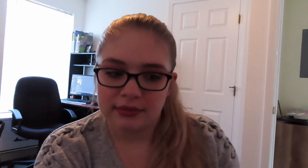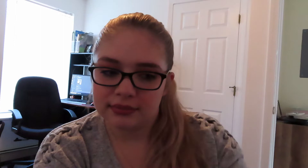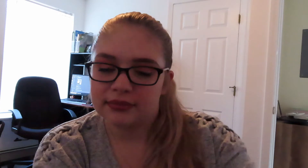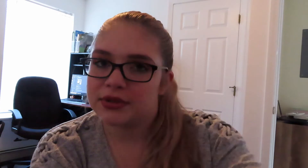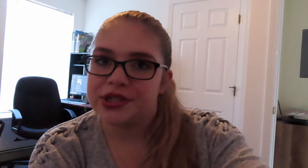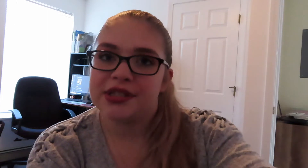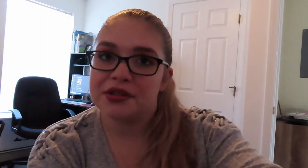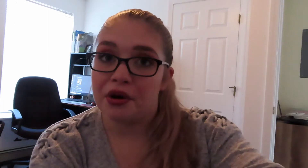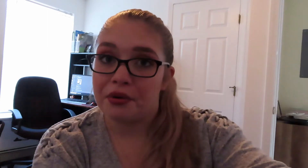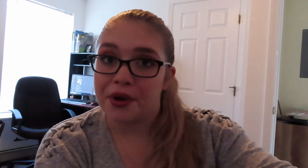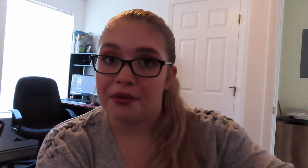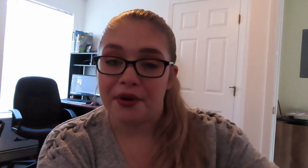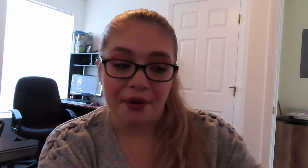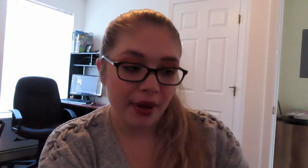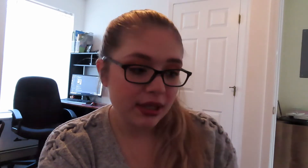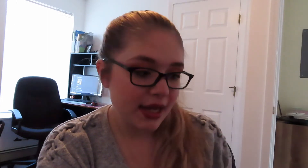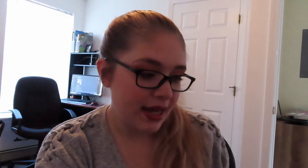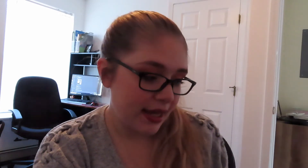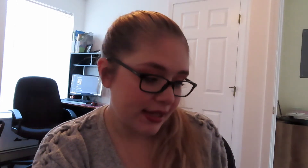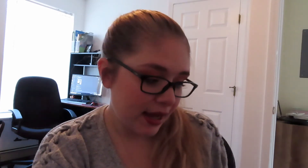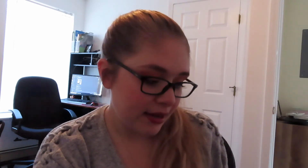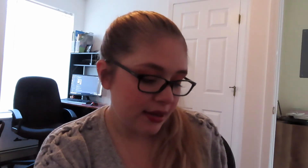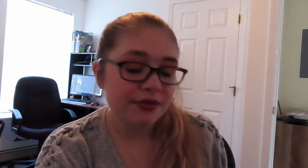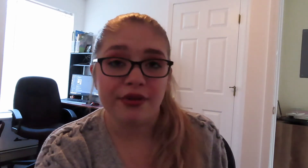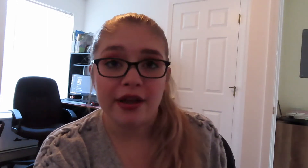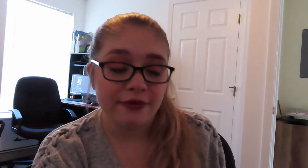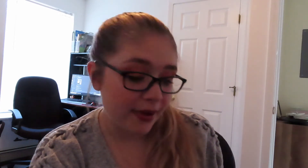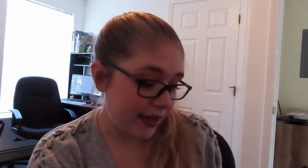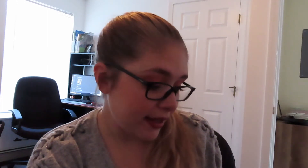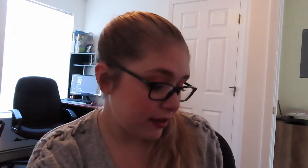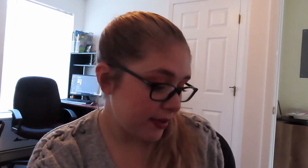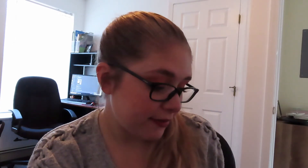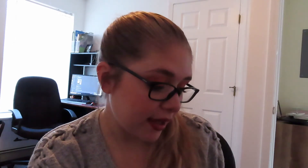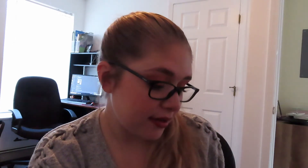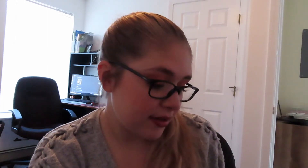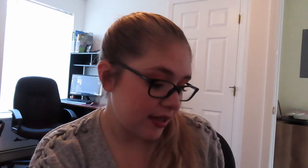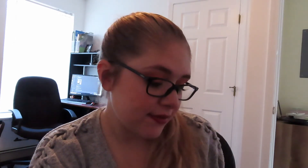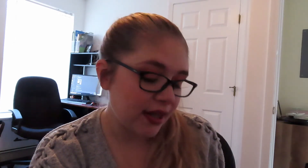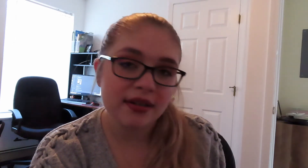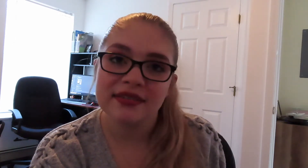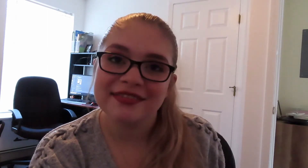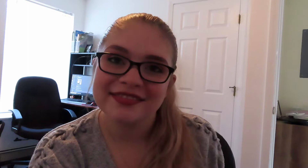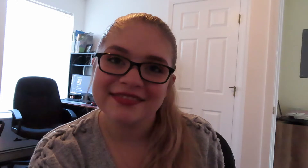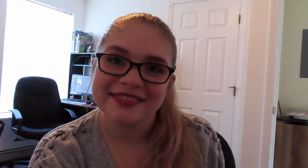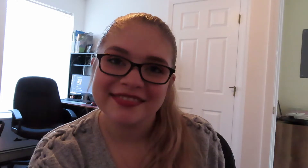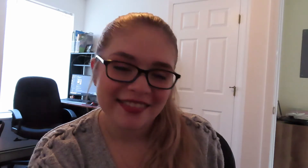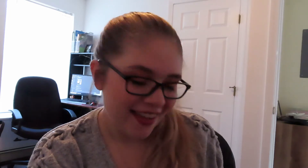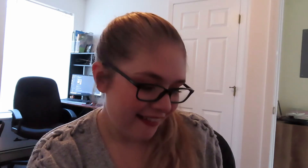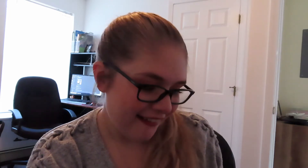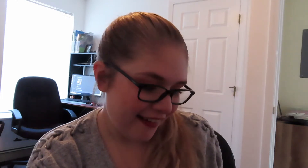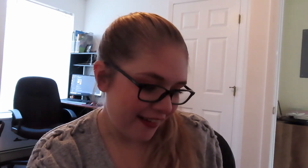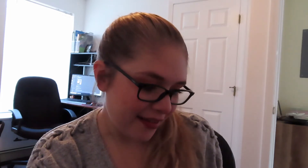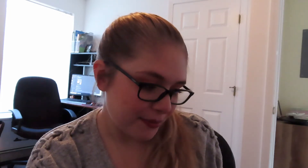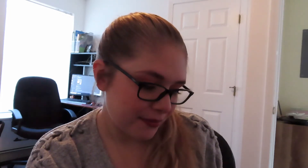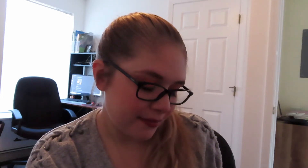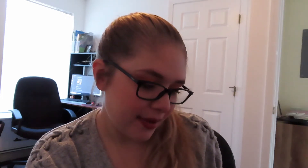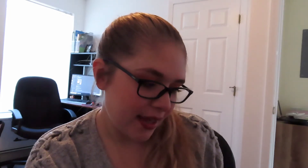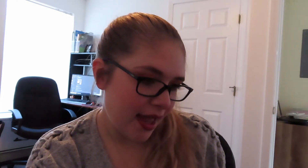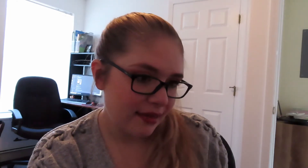just go go go all day it's kind of rough but it'll be fine it's fine um but yeah